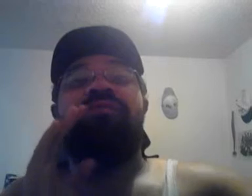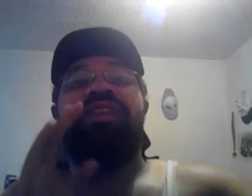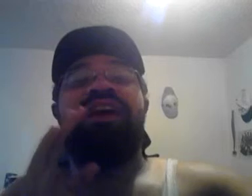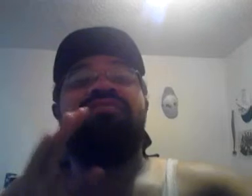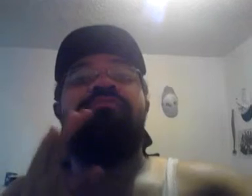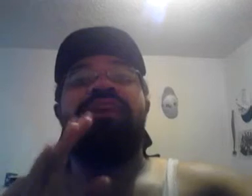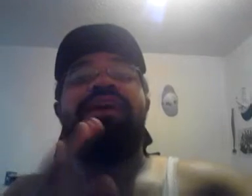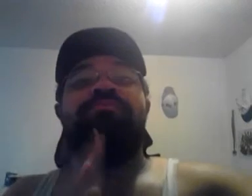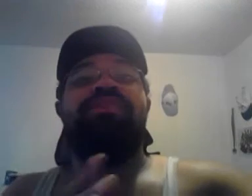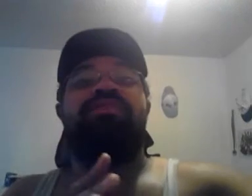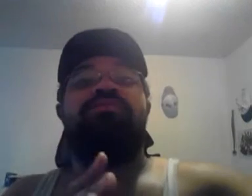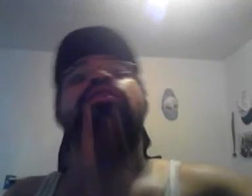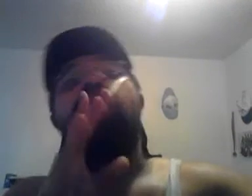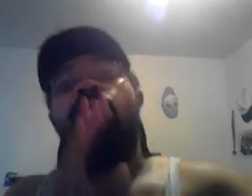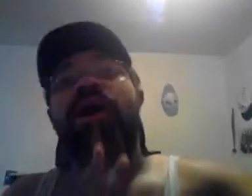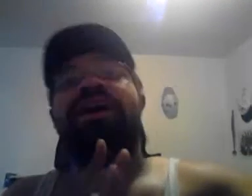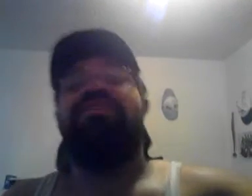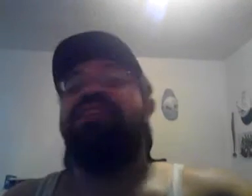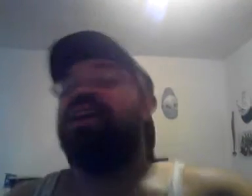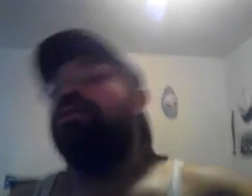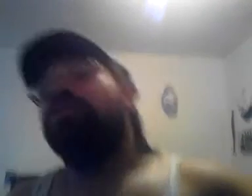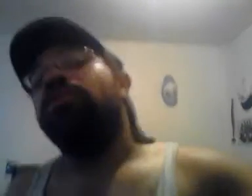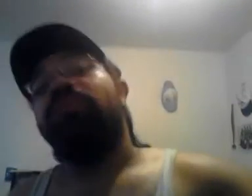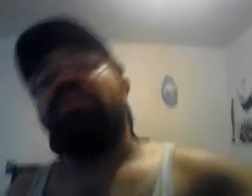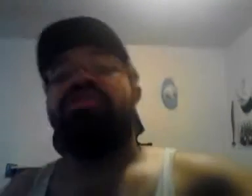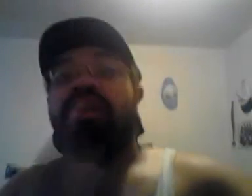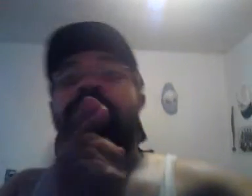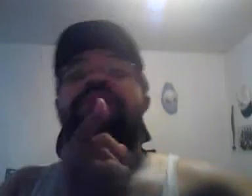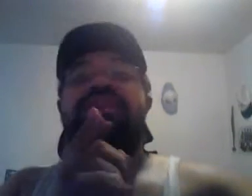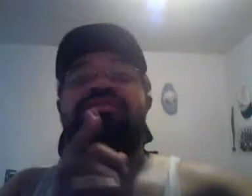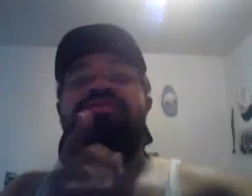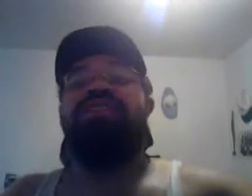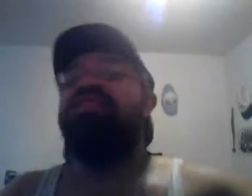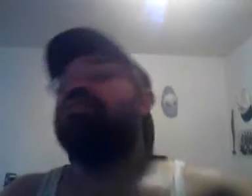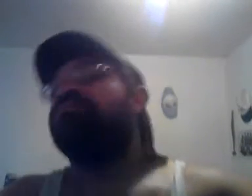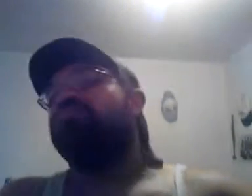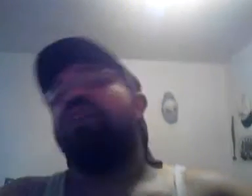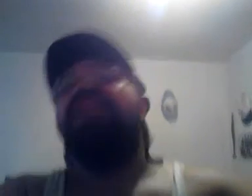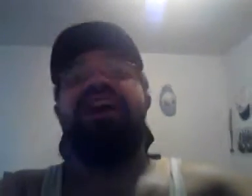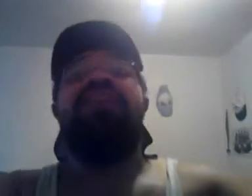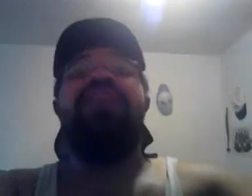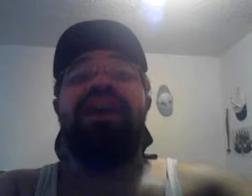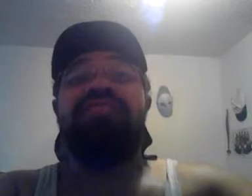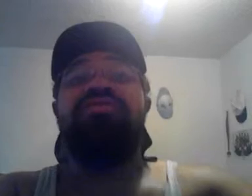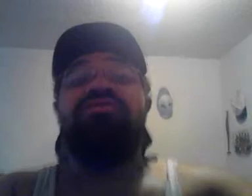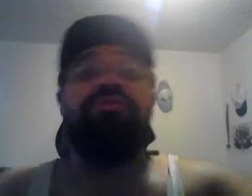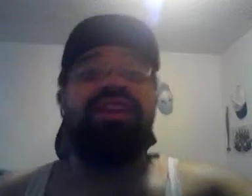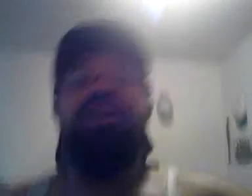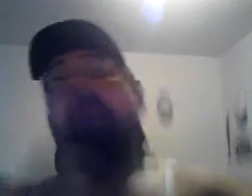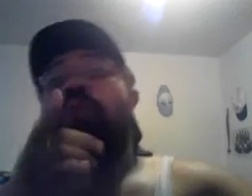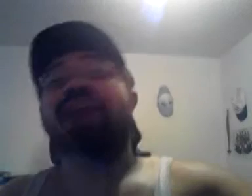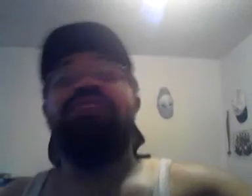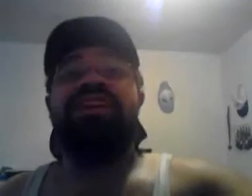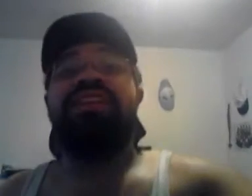unfeminize the black male. Why is that? Because our masculinity. And it got a lot to do with, why do you think that